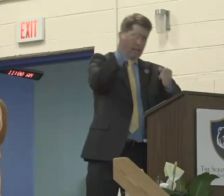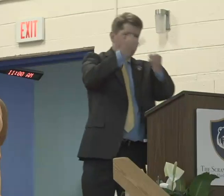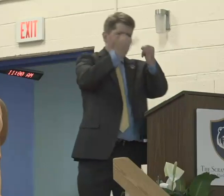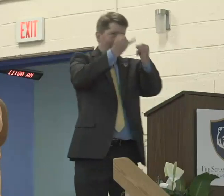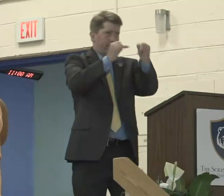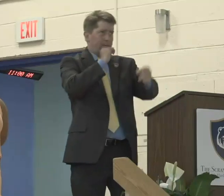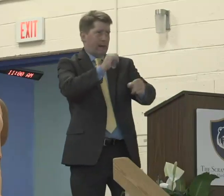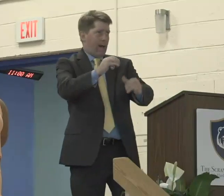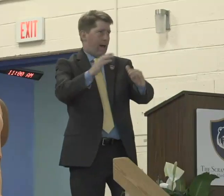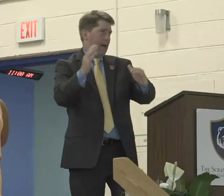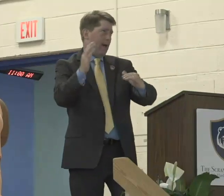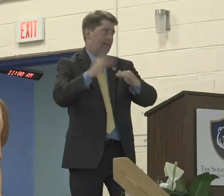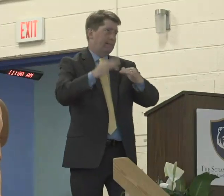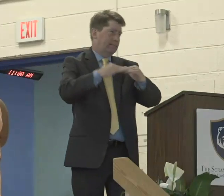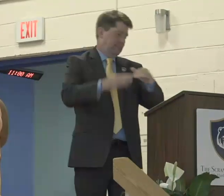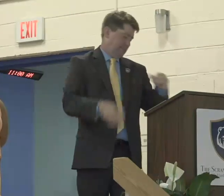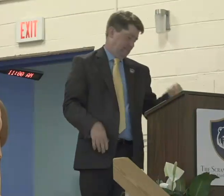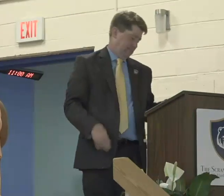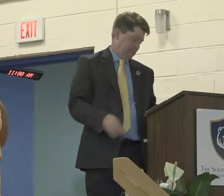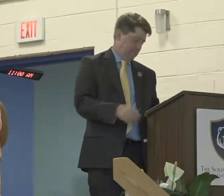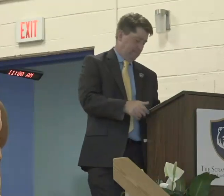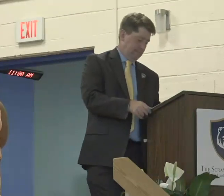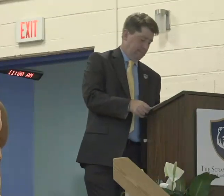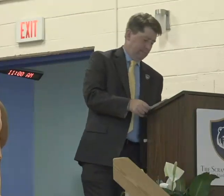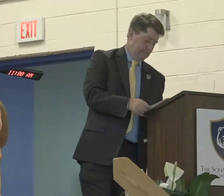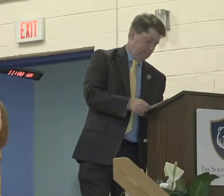The last but not least